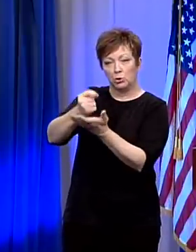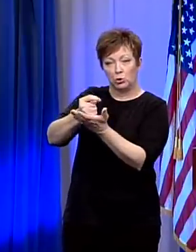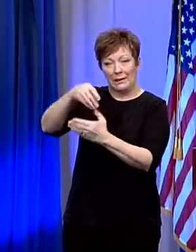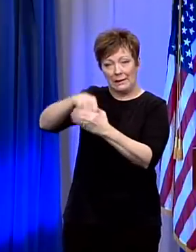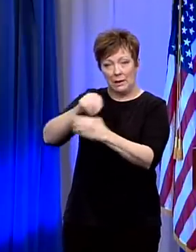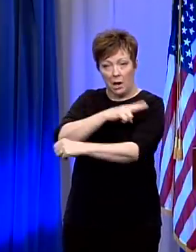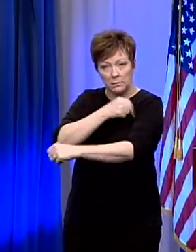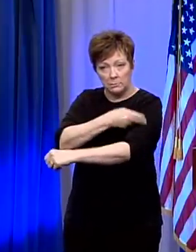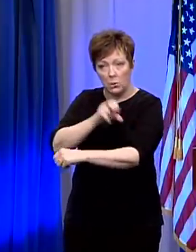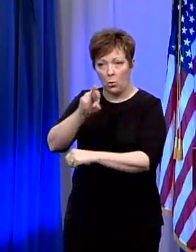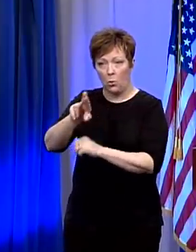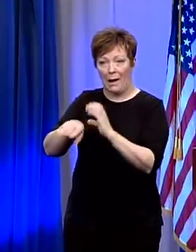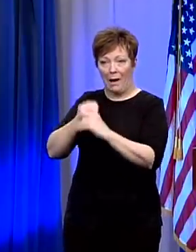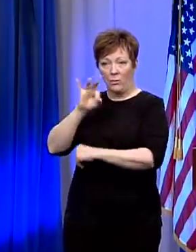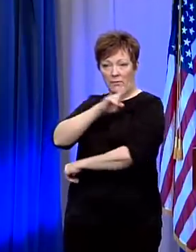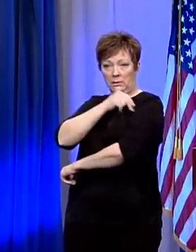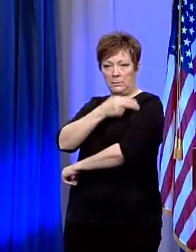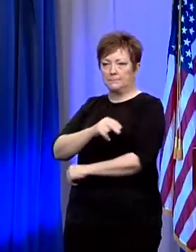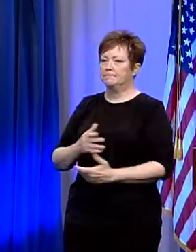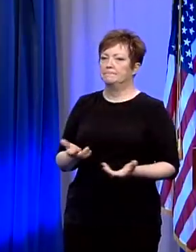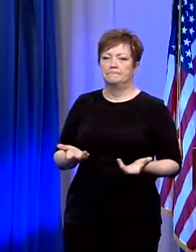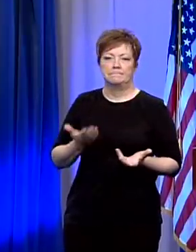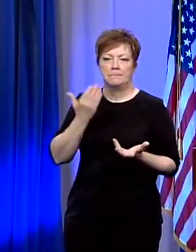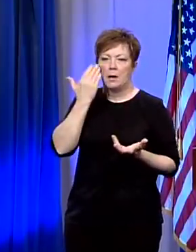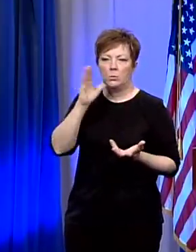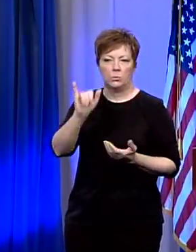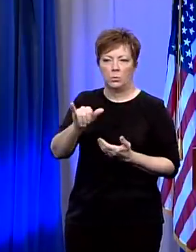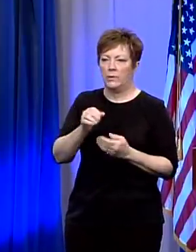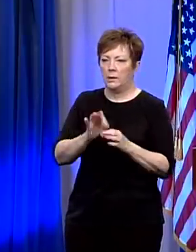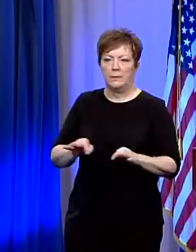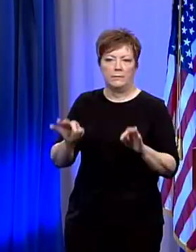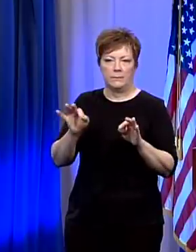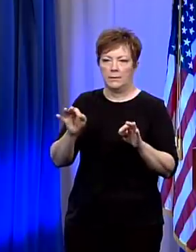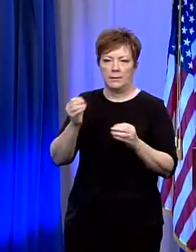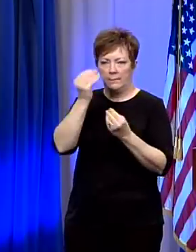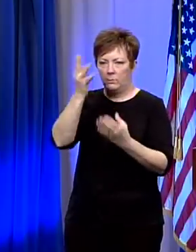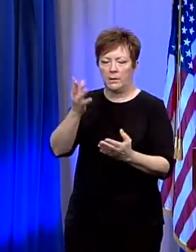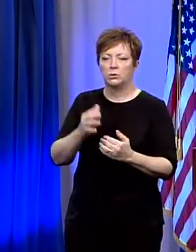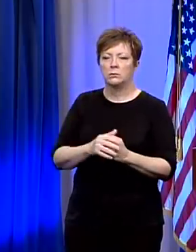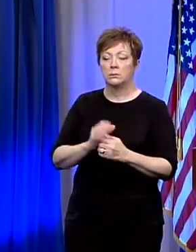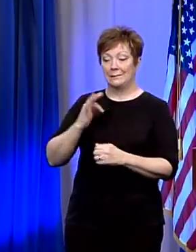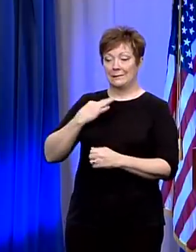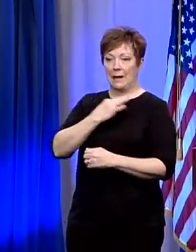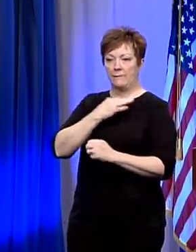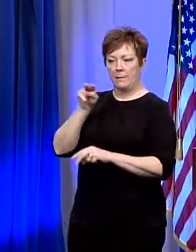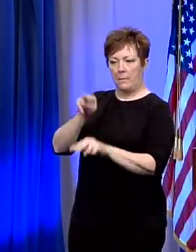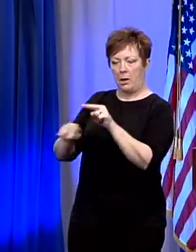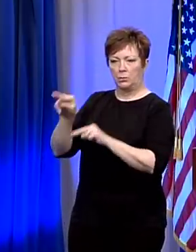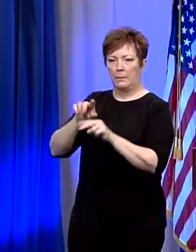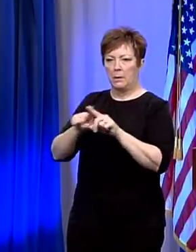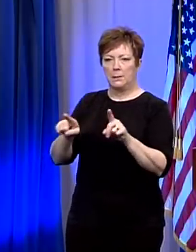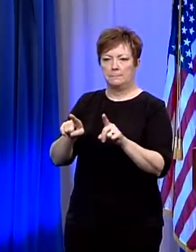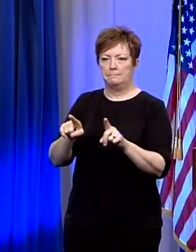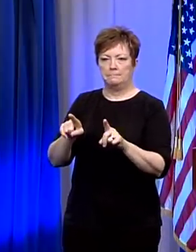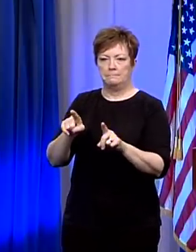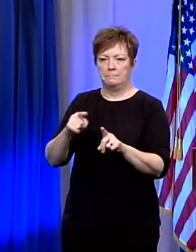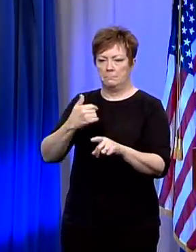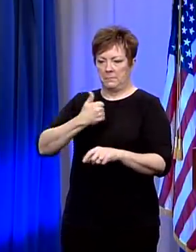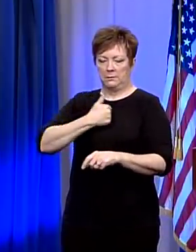the hospital, self-quarantine? I do not know that information. Our staff is monitoring those individuals, but I don't know